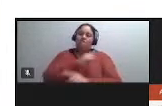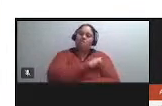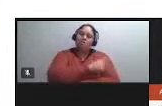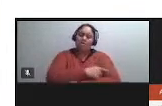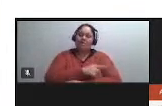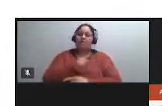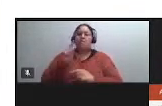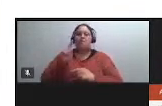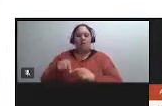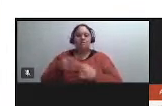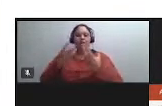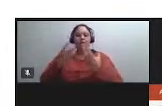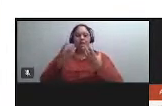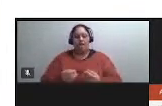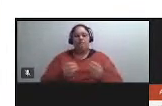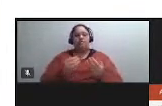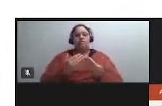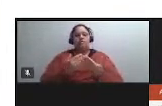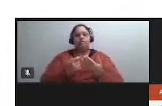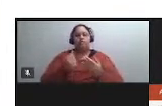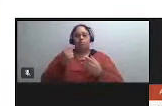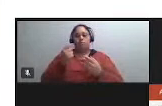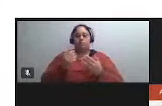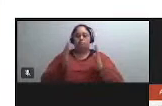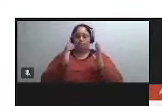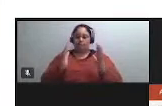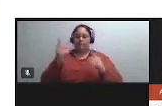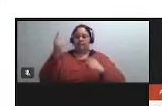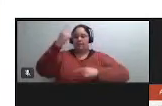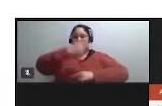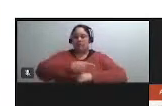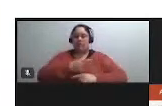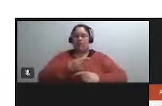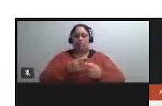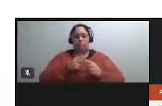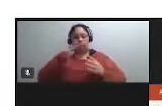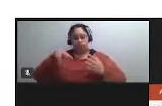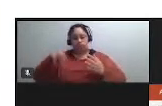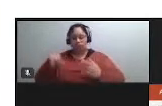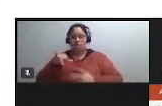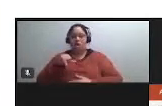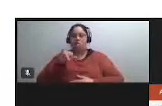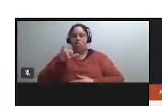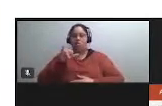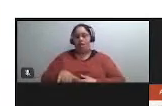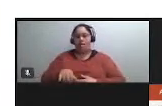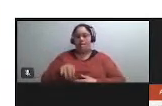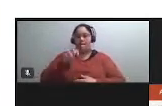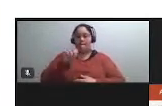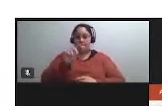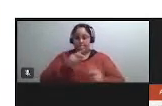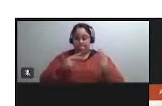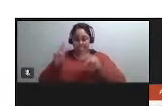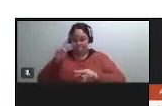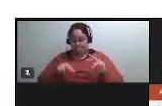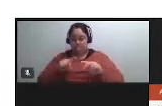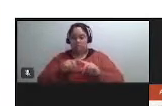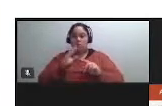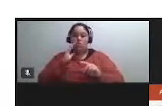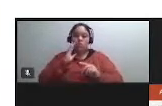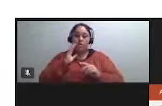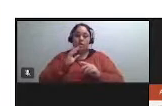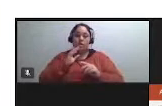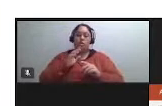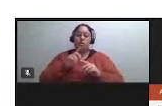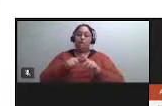authority then also has a certain number of days to then to consider the IYM and then to ensure, once the